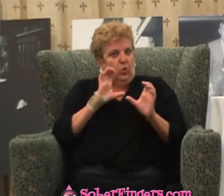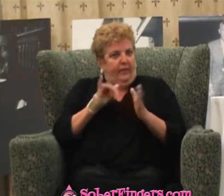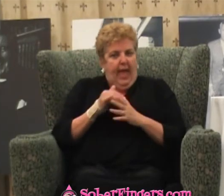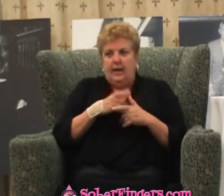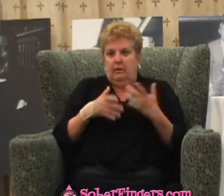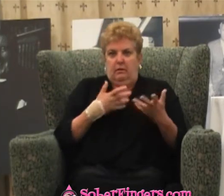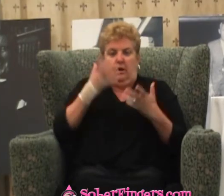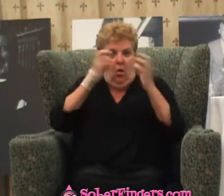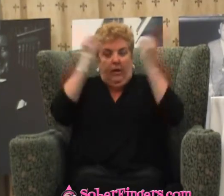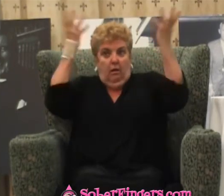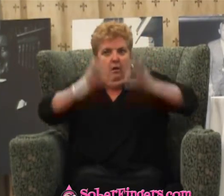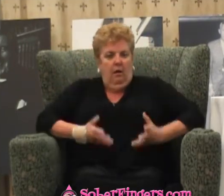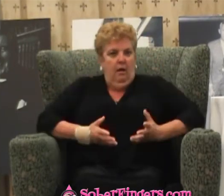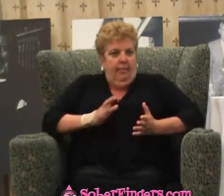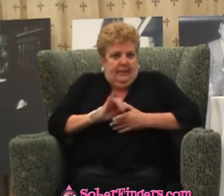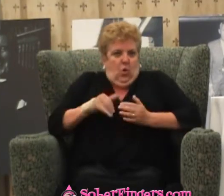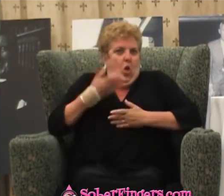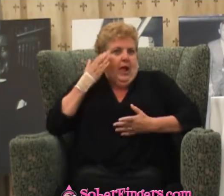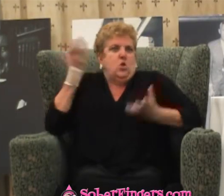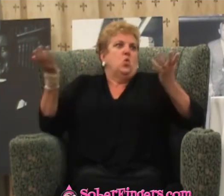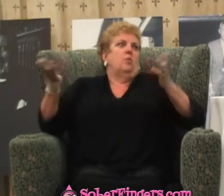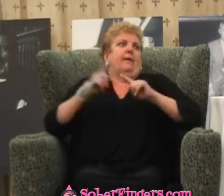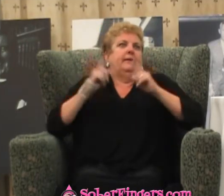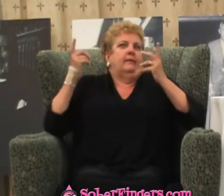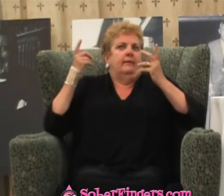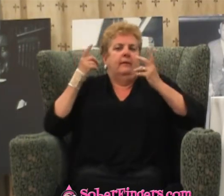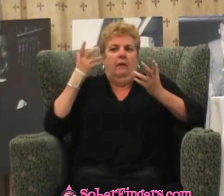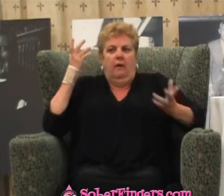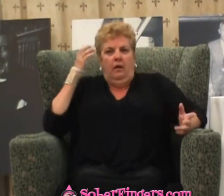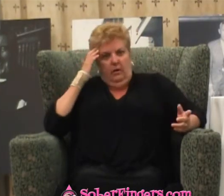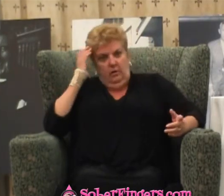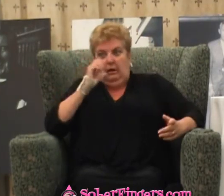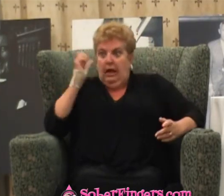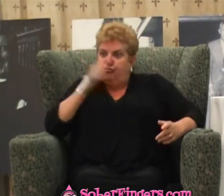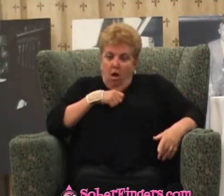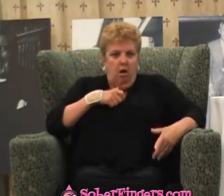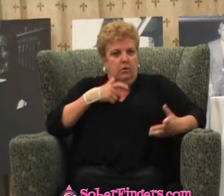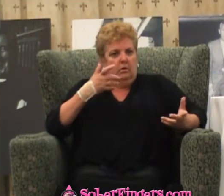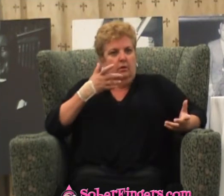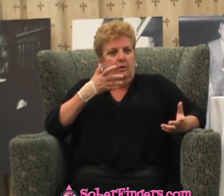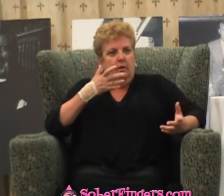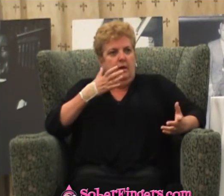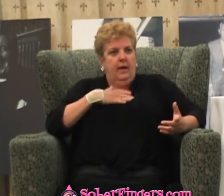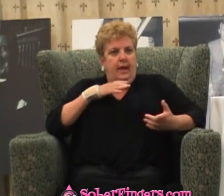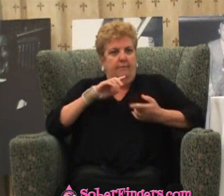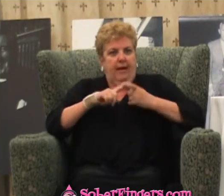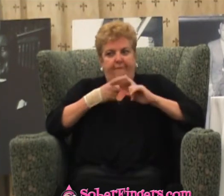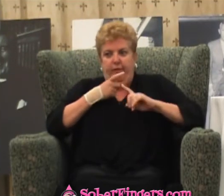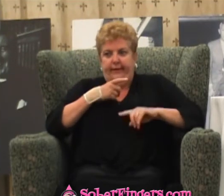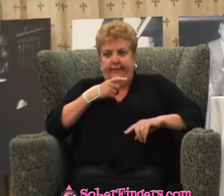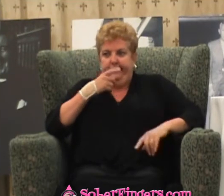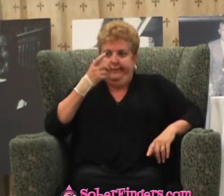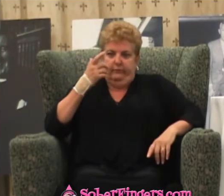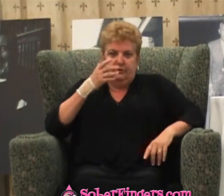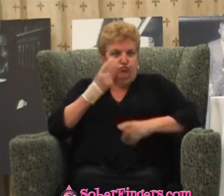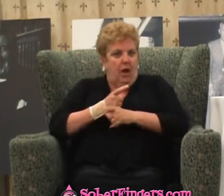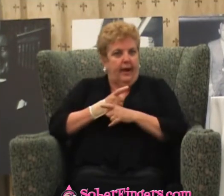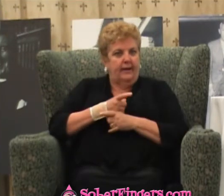But we split it and we got drunk. And my friend Morris was right. You know, it's the first time I got a buzz off of booze